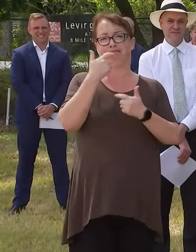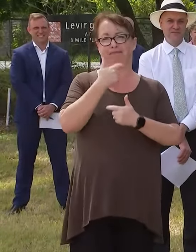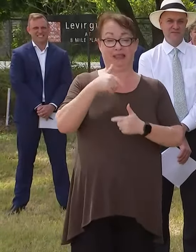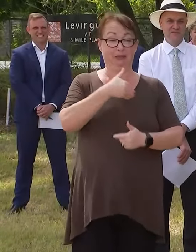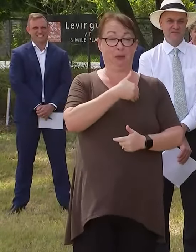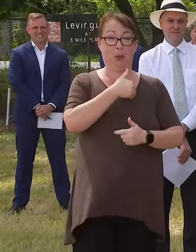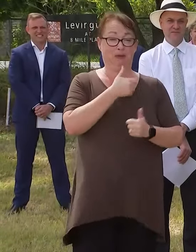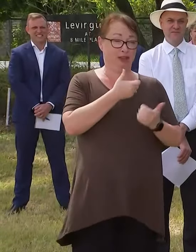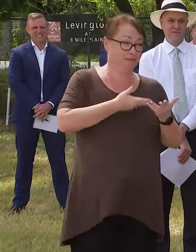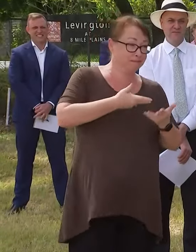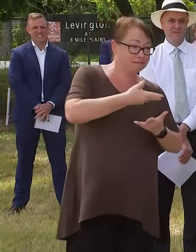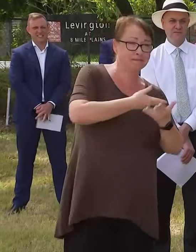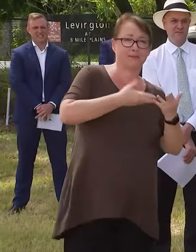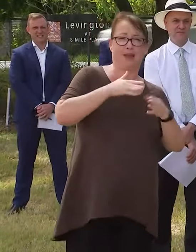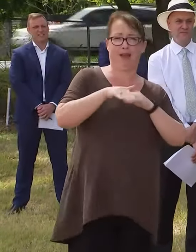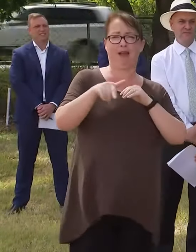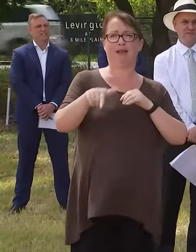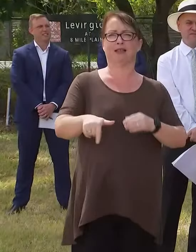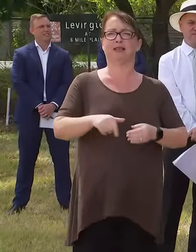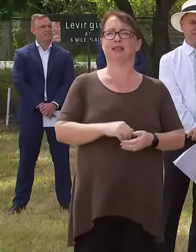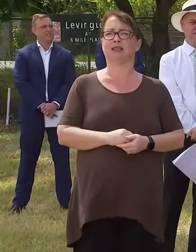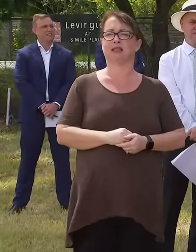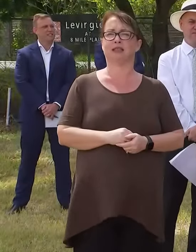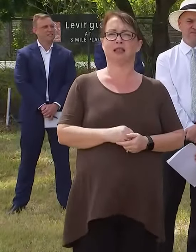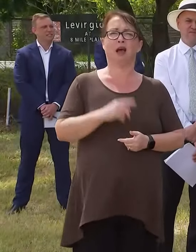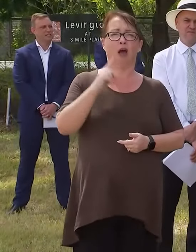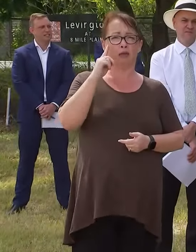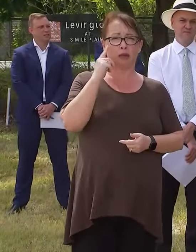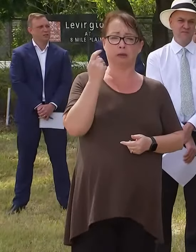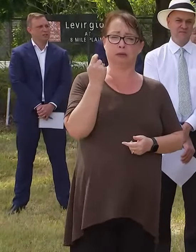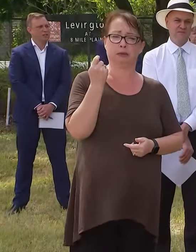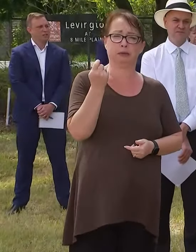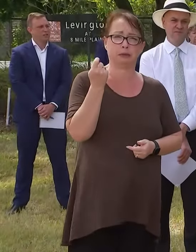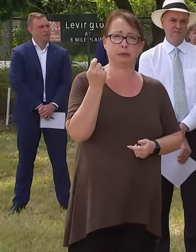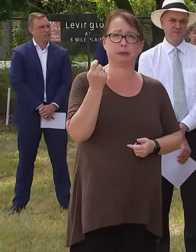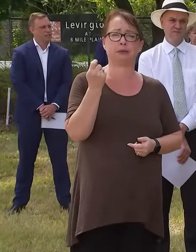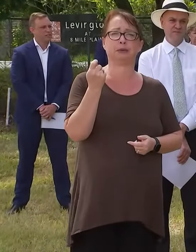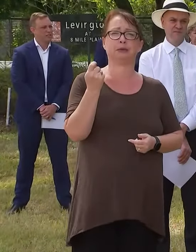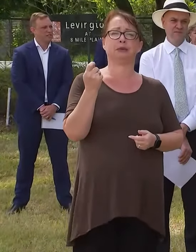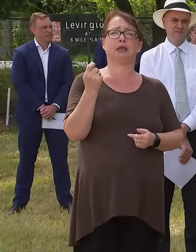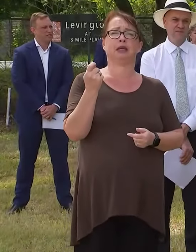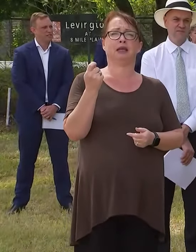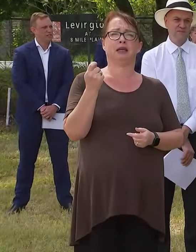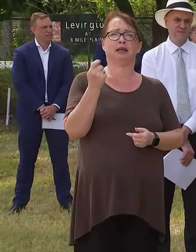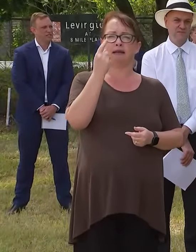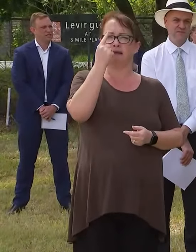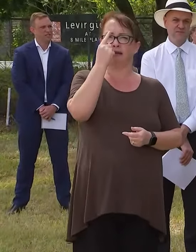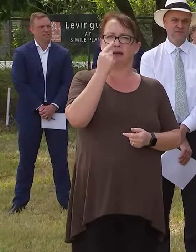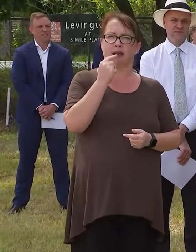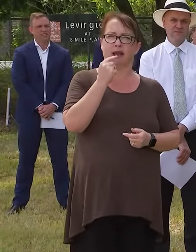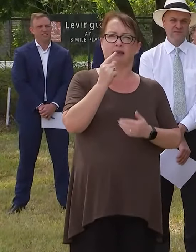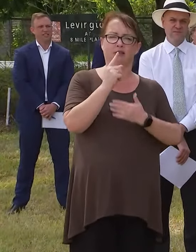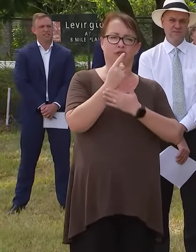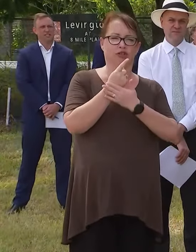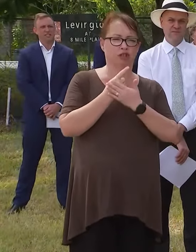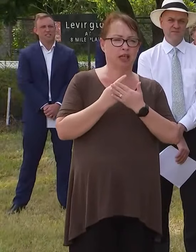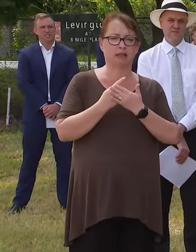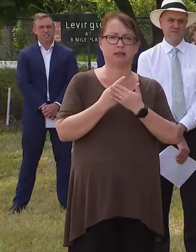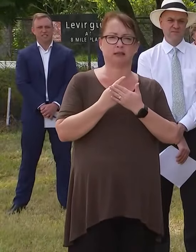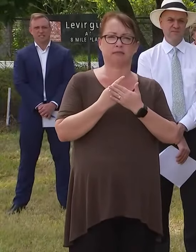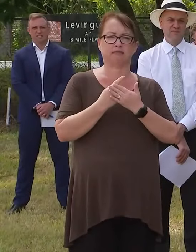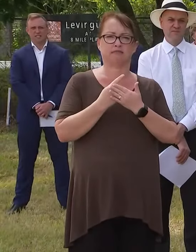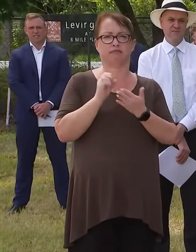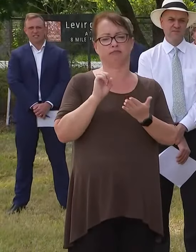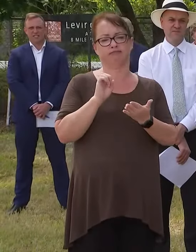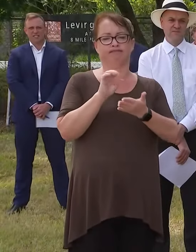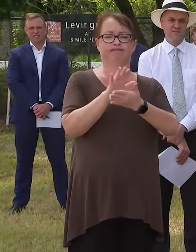morning. I think we are getting closer to be able to simply put the